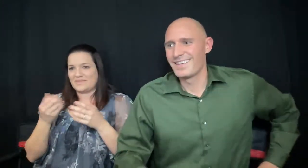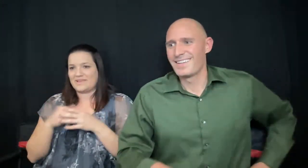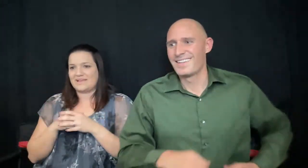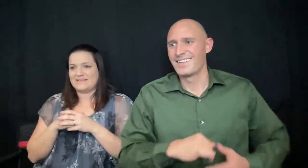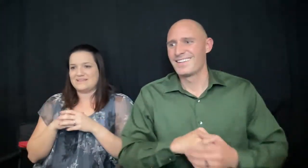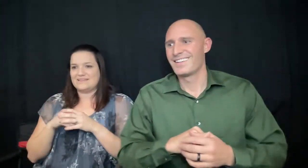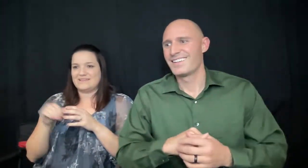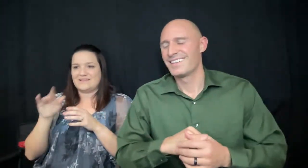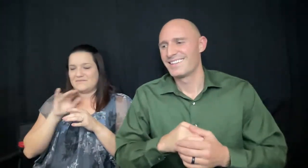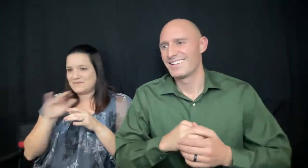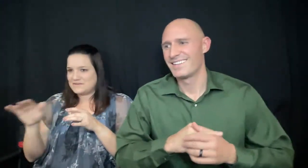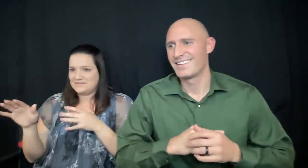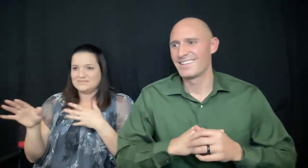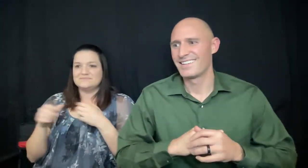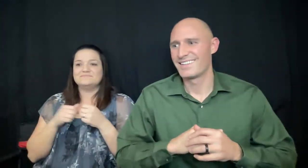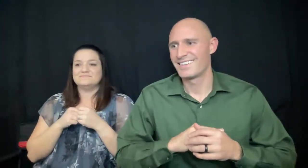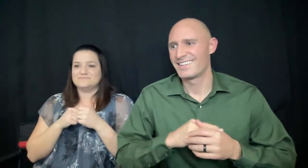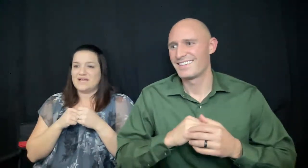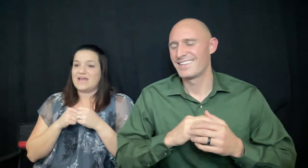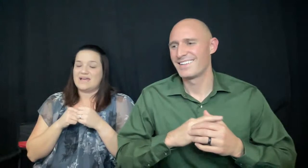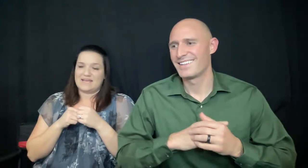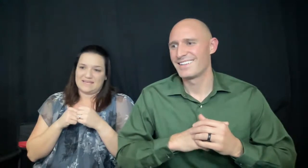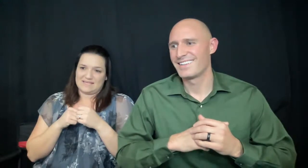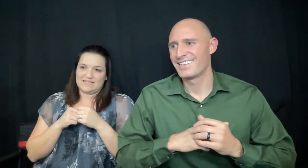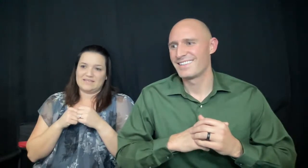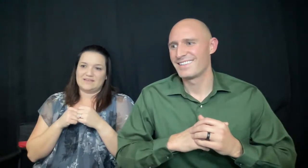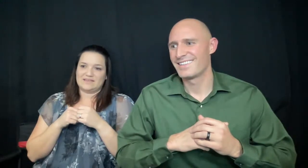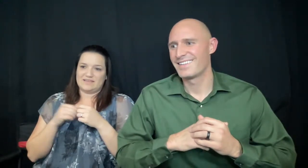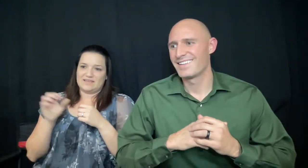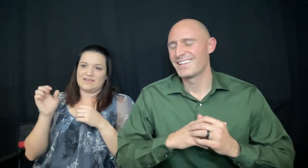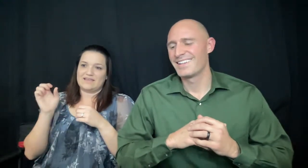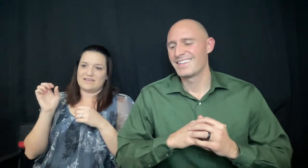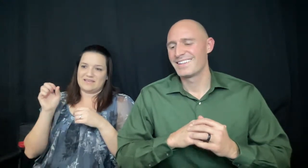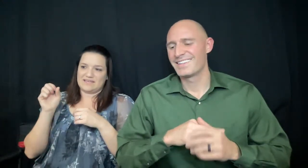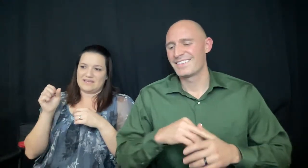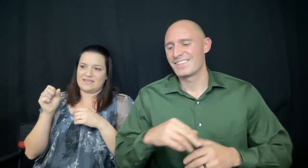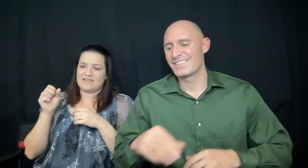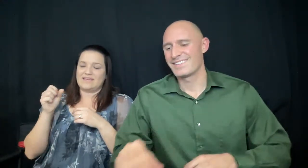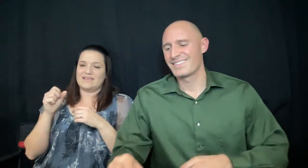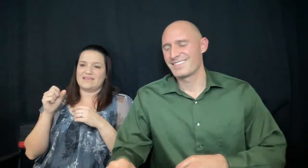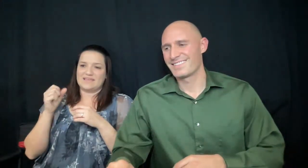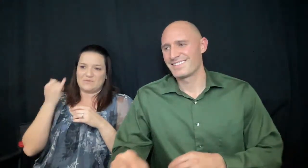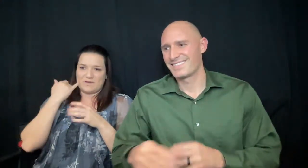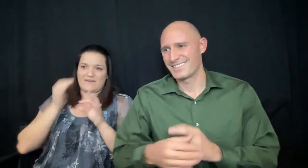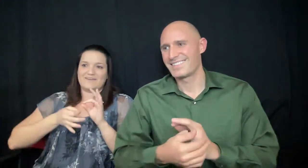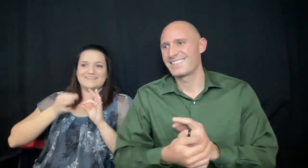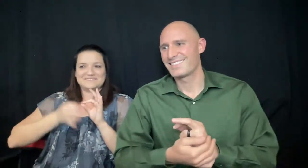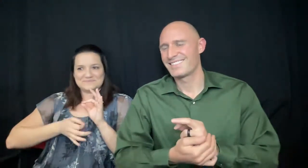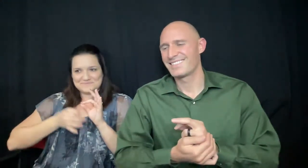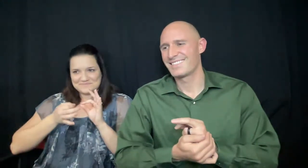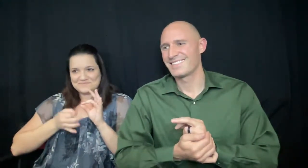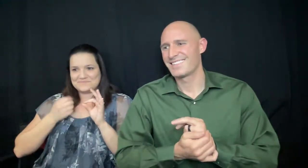trying to keep up with them. Like, okay, but I sign a lot of songs, so we have interpreters, but we do the song